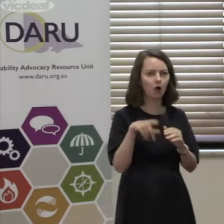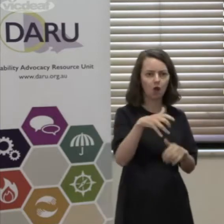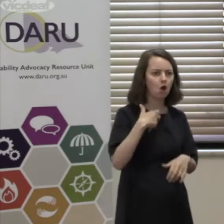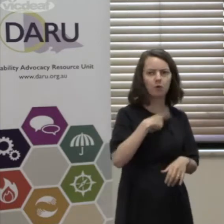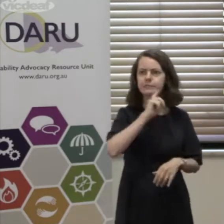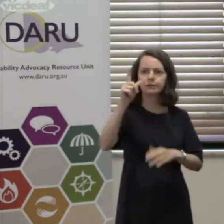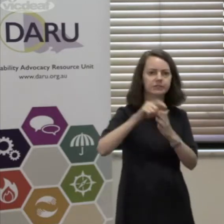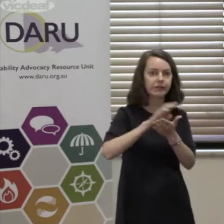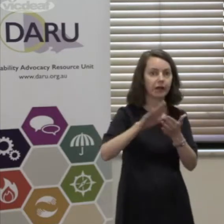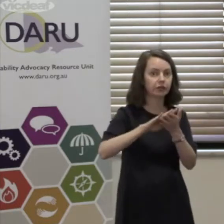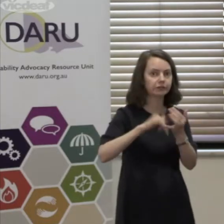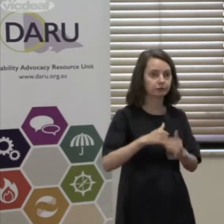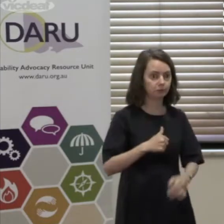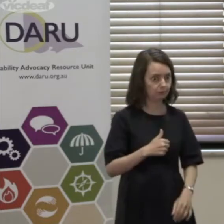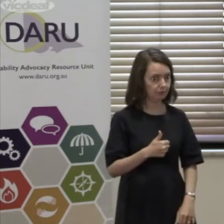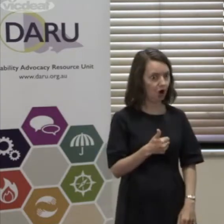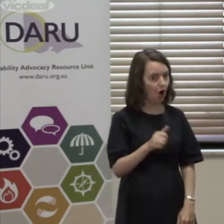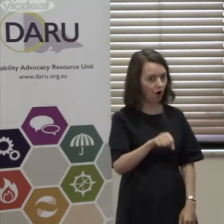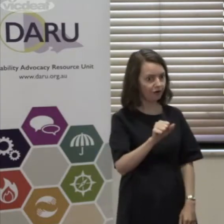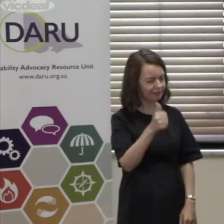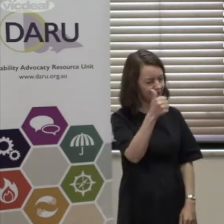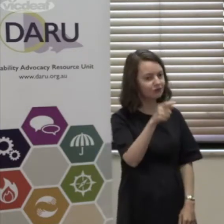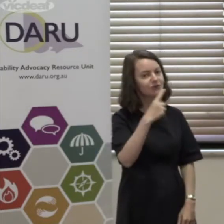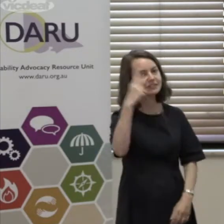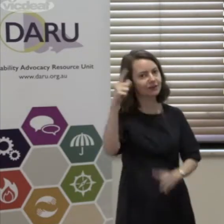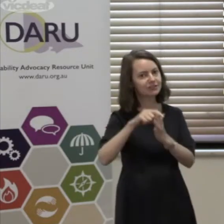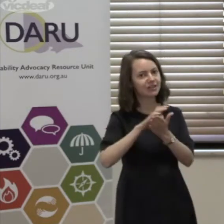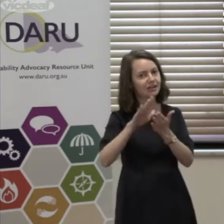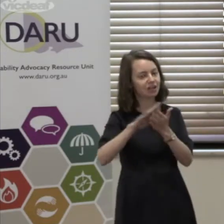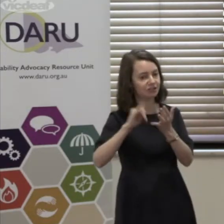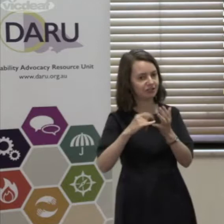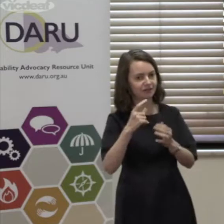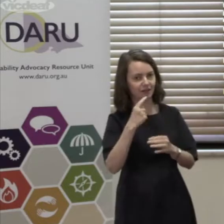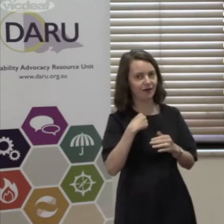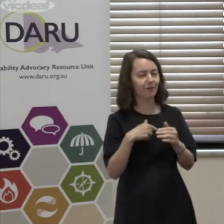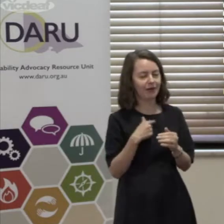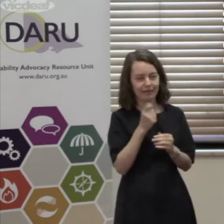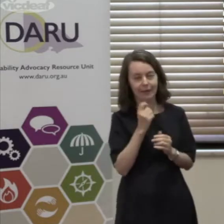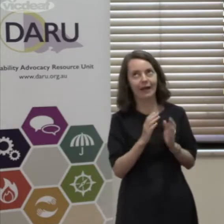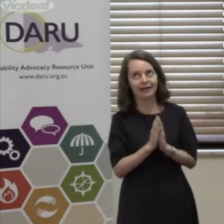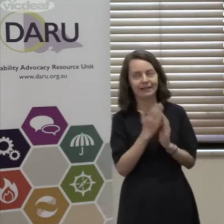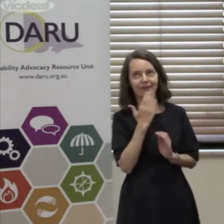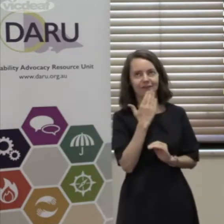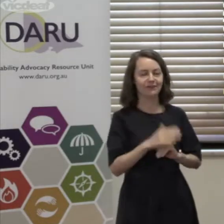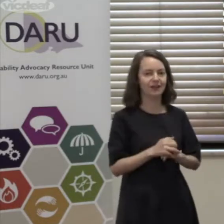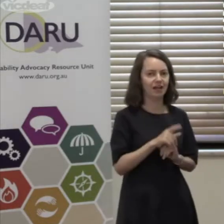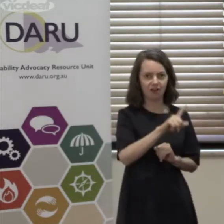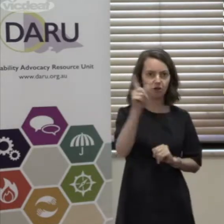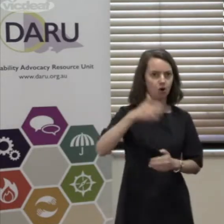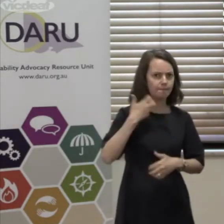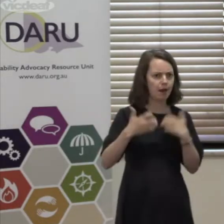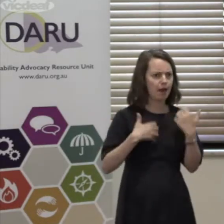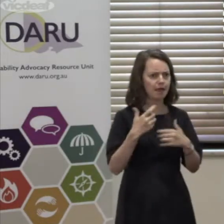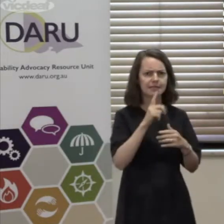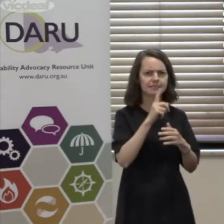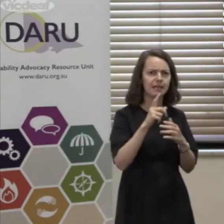DHHS. We said, yes, that's fine, and behind said, thank you. And they went and complained,